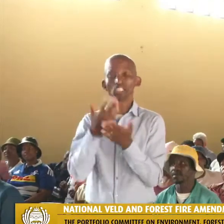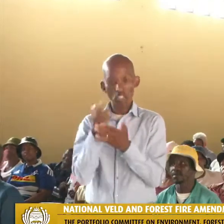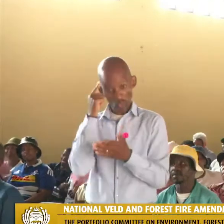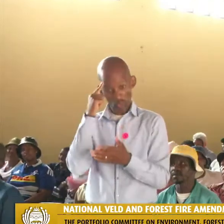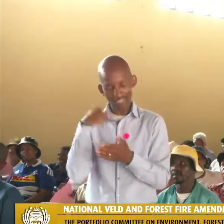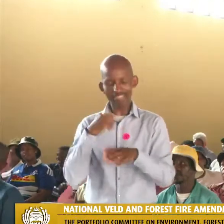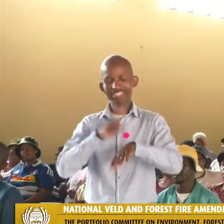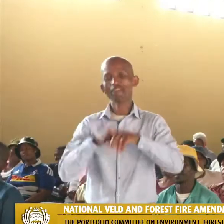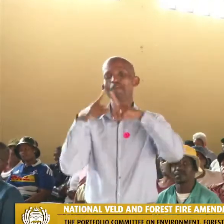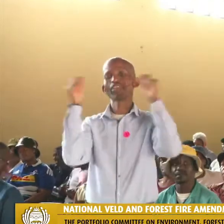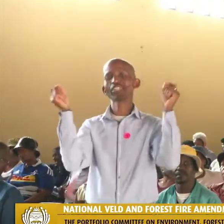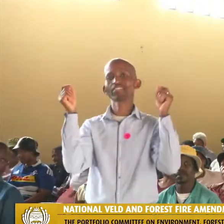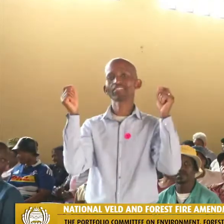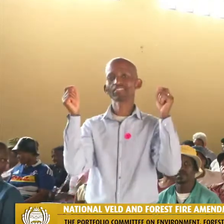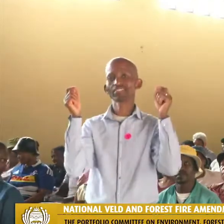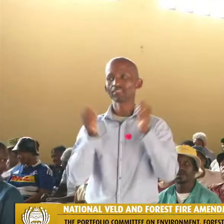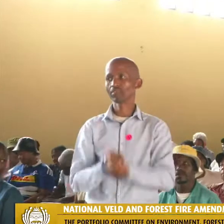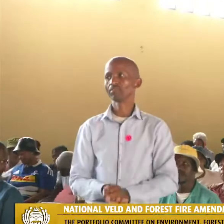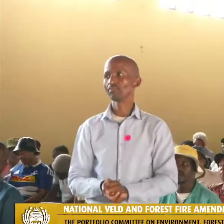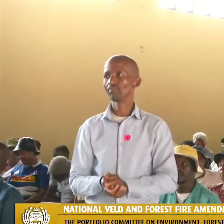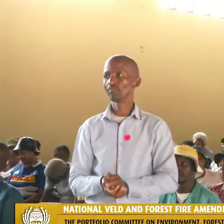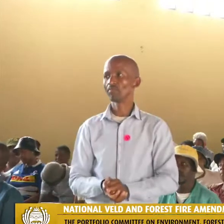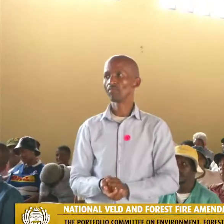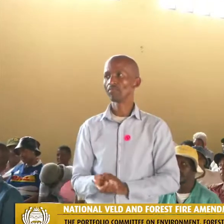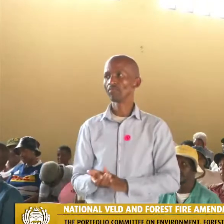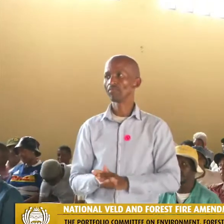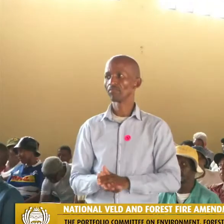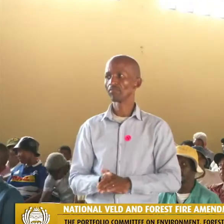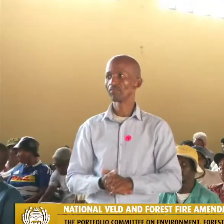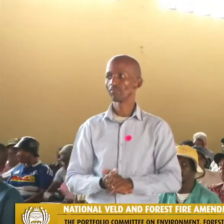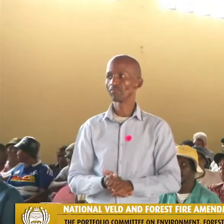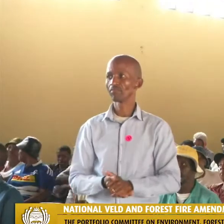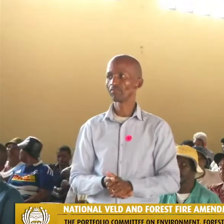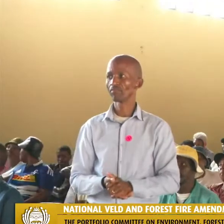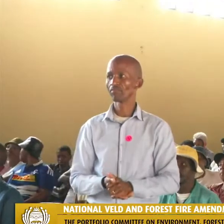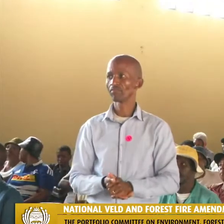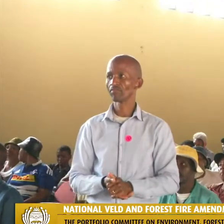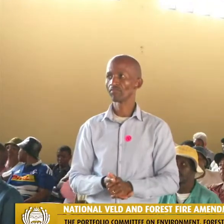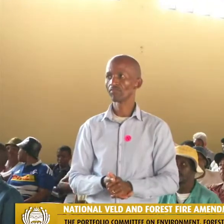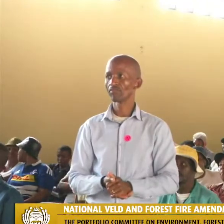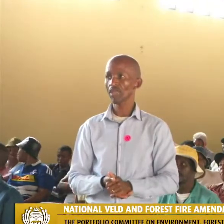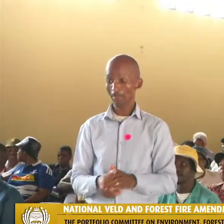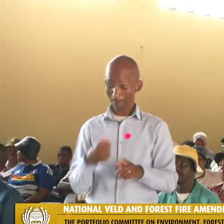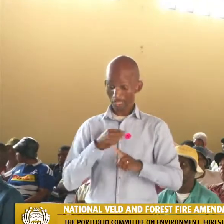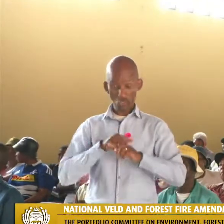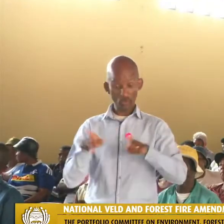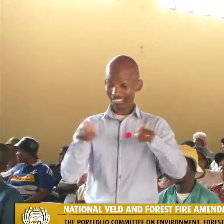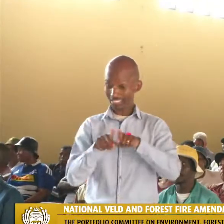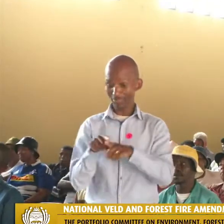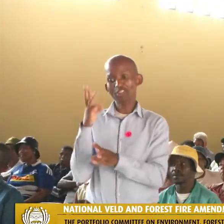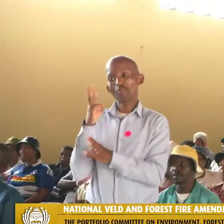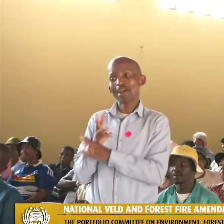Now I'm going to sit down, time you. Now when you see me stand up, you must know your time is up.